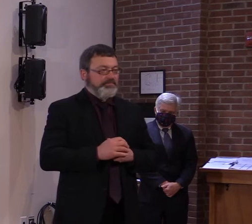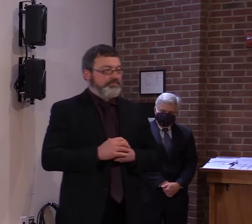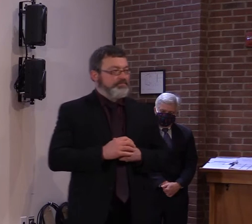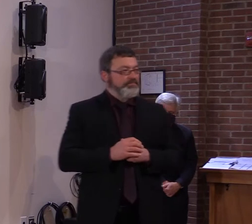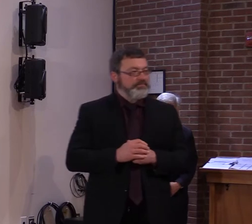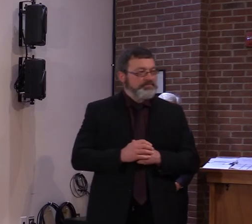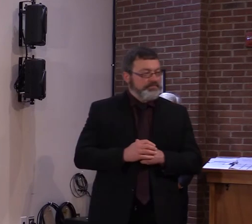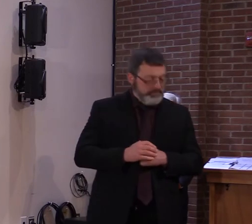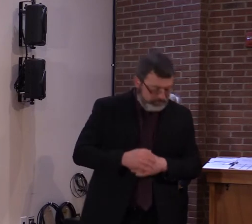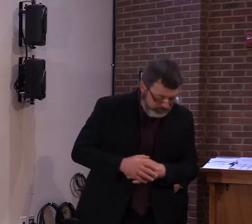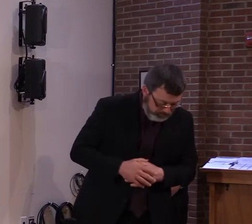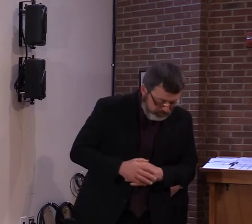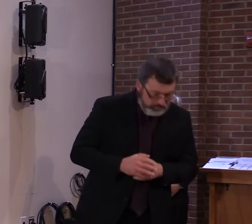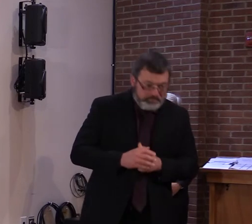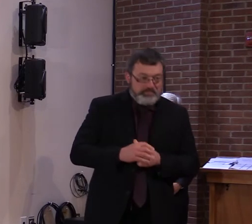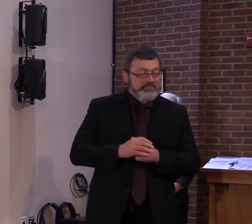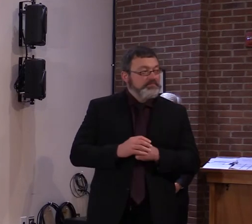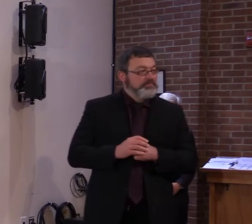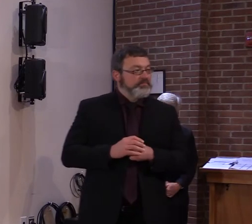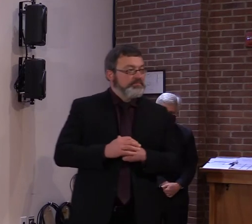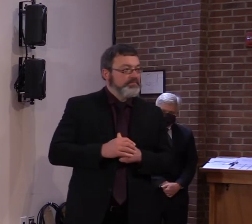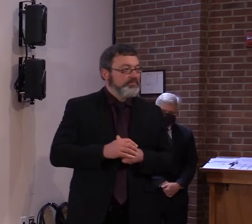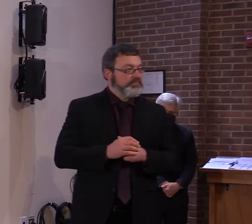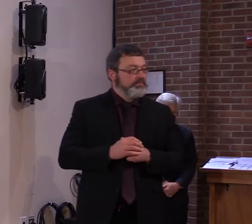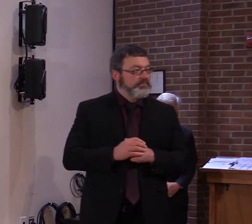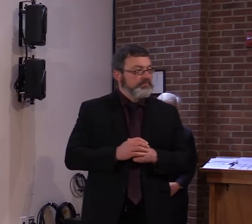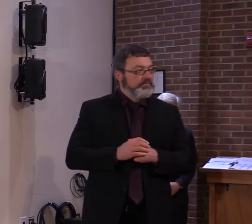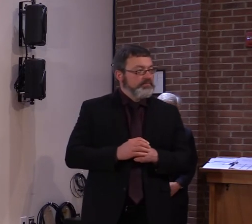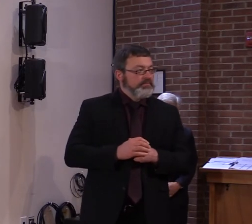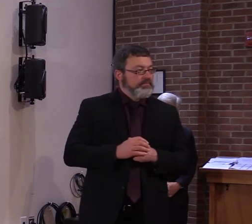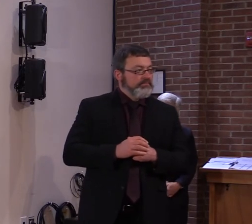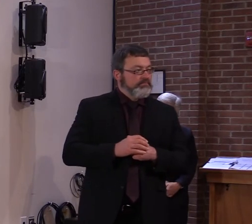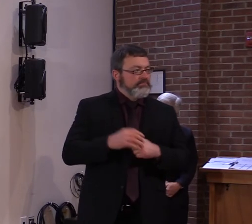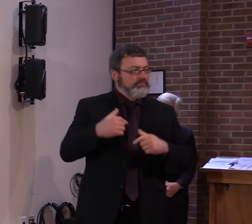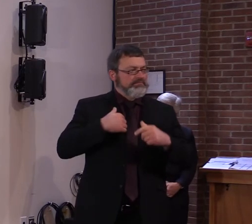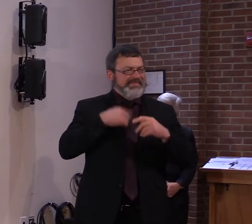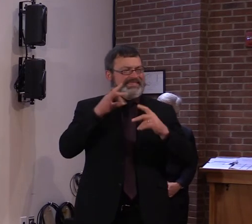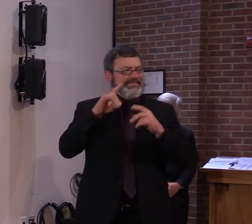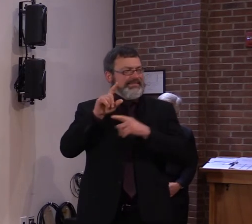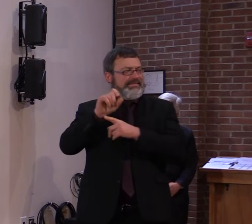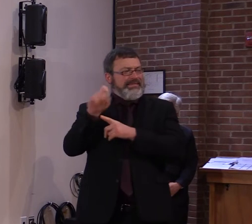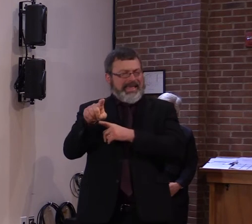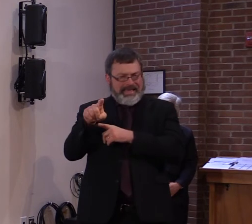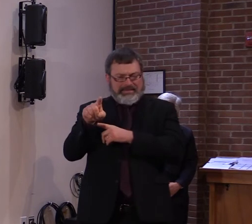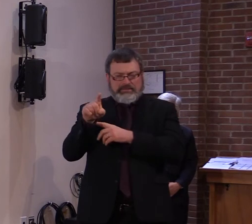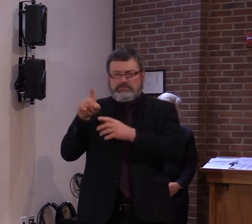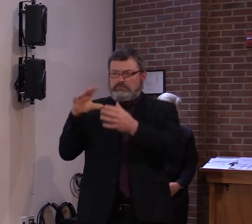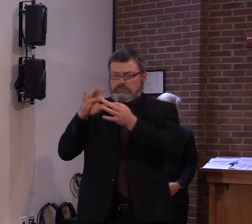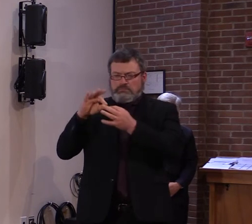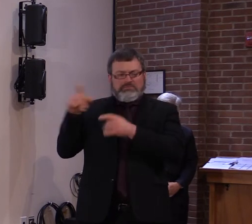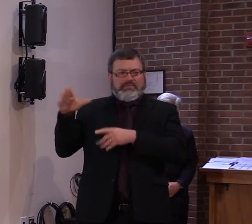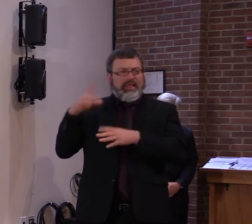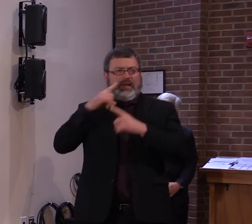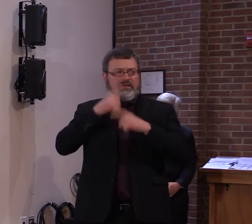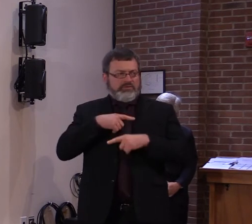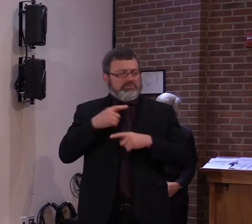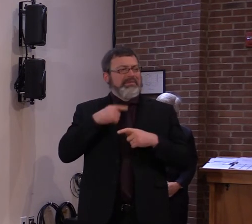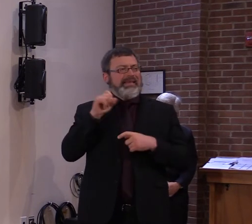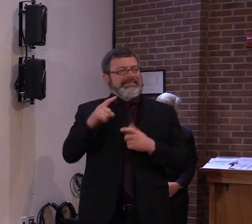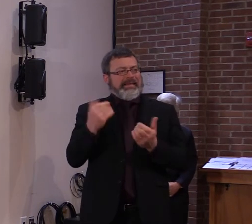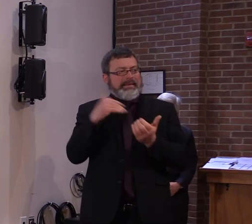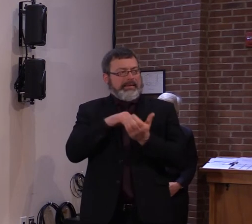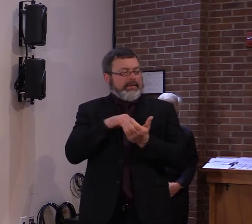we'd get a response from, still haven't heard. Looking for town-by-town data on more than a